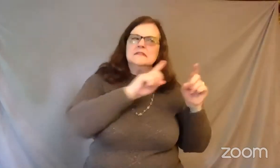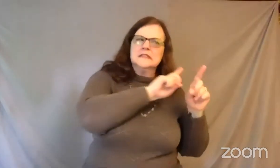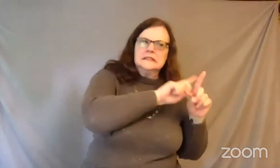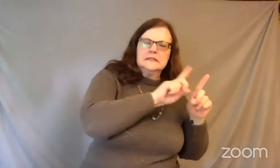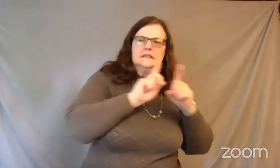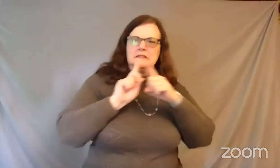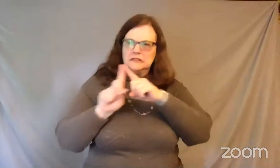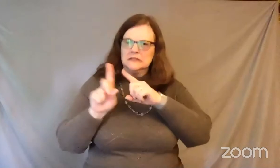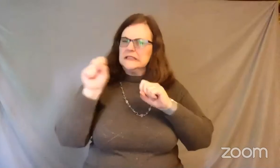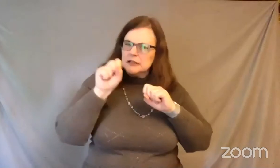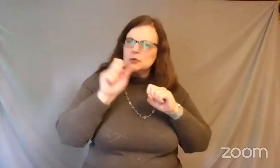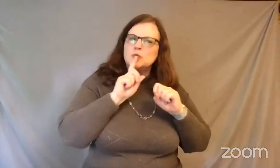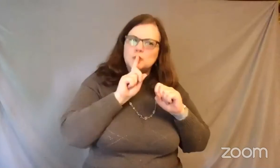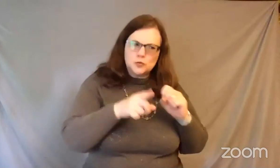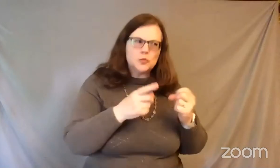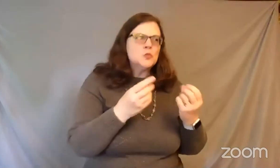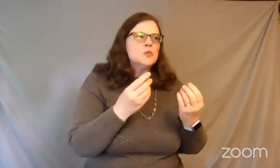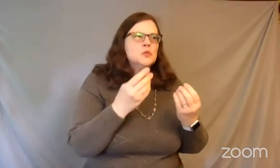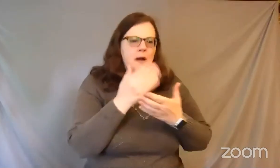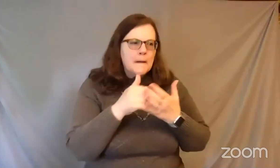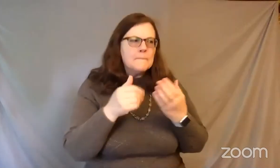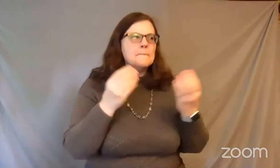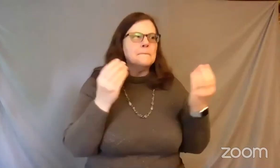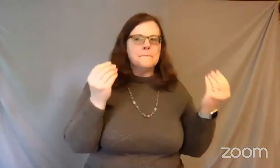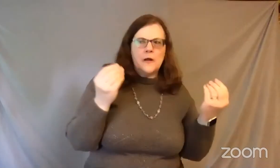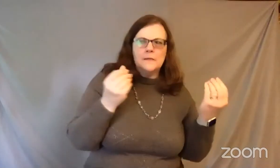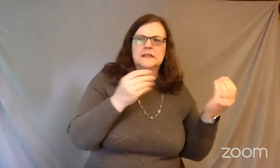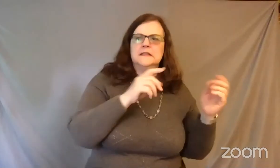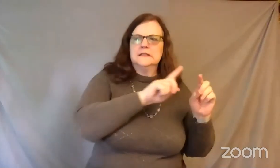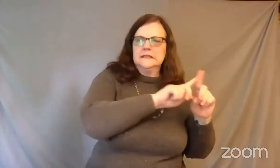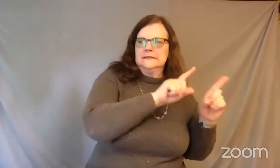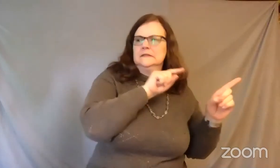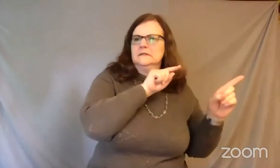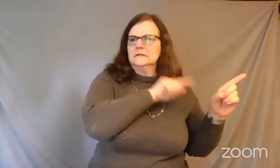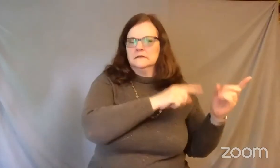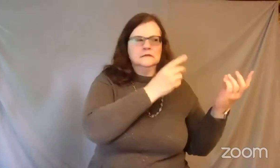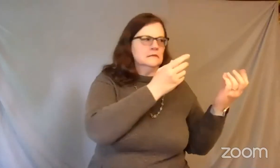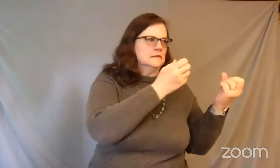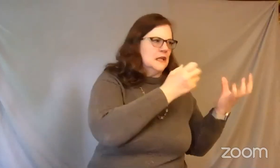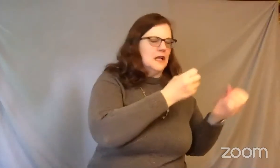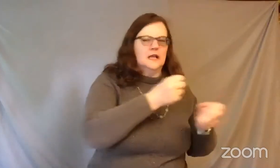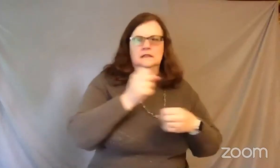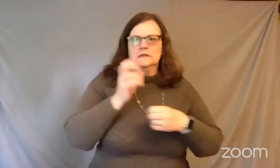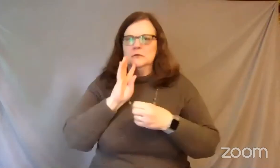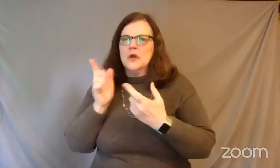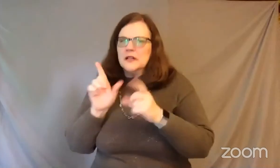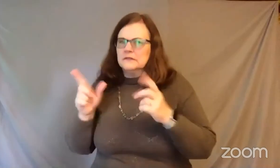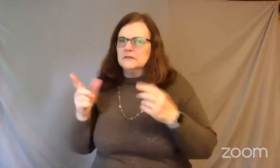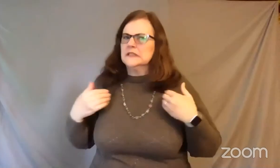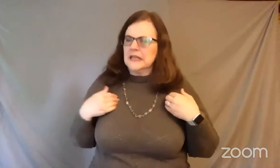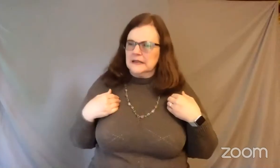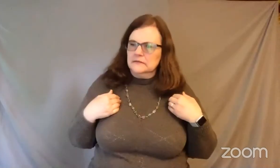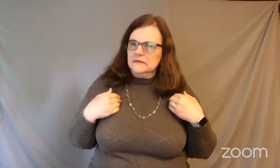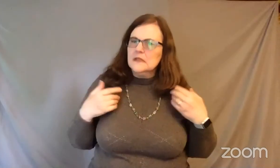But that's the thing. Yes, of course, there are differences between some spoken language properties as well as sign language properties.